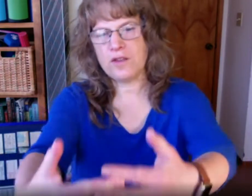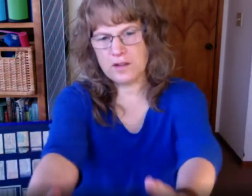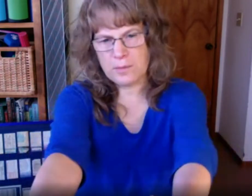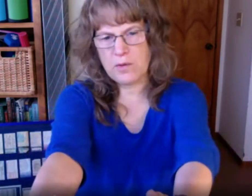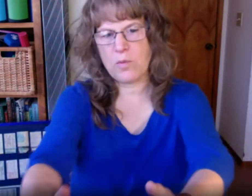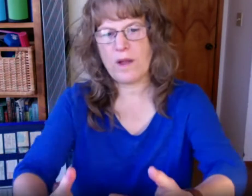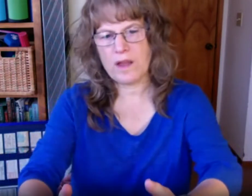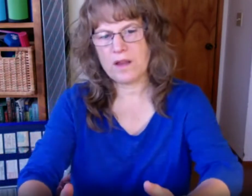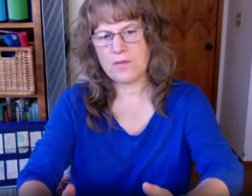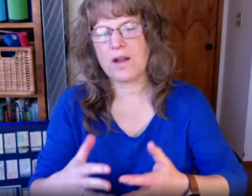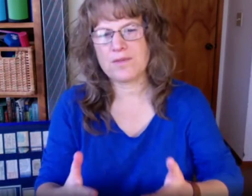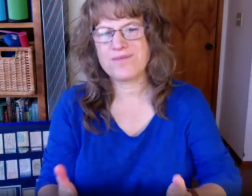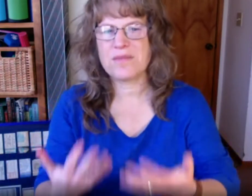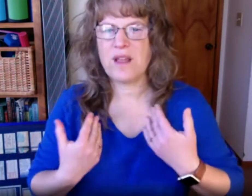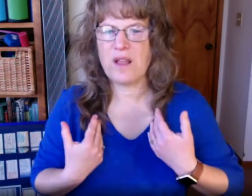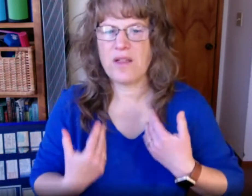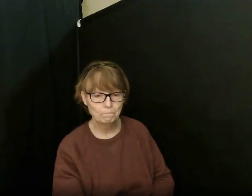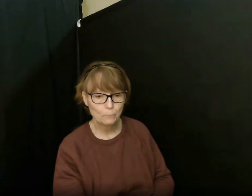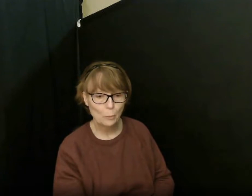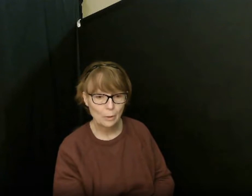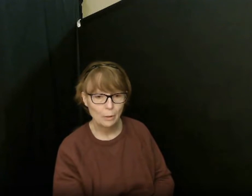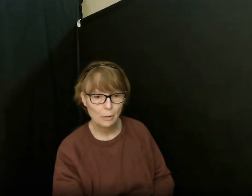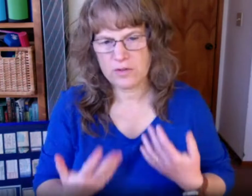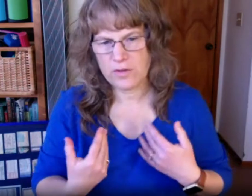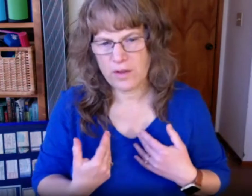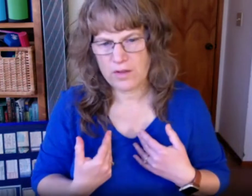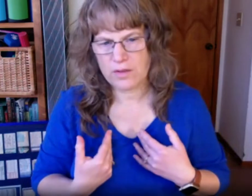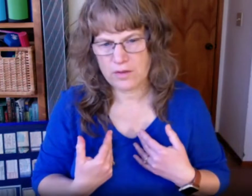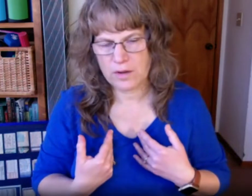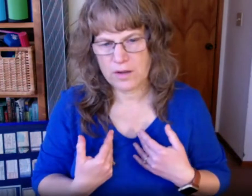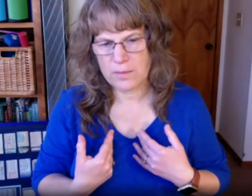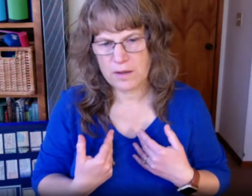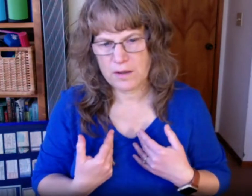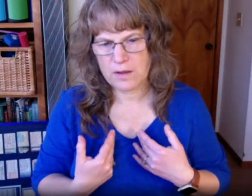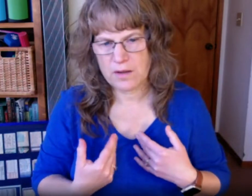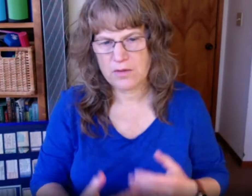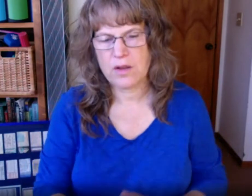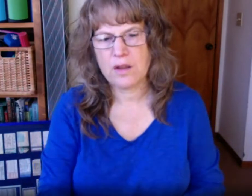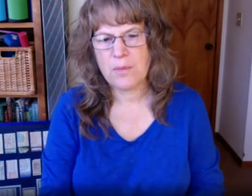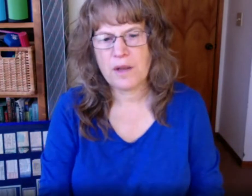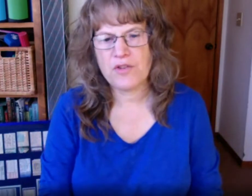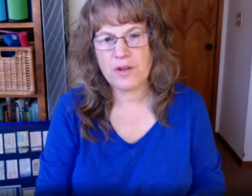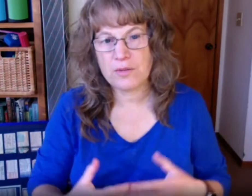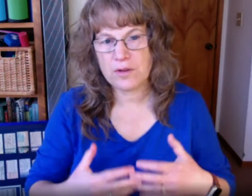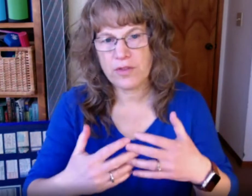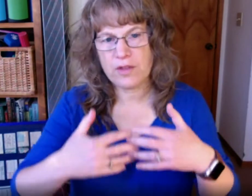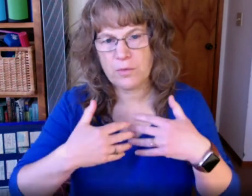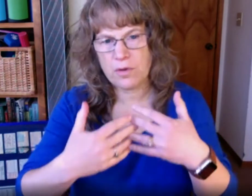be away. Well, and then there's things that are towards also, right? I mean, okay. Right. But in general, are things more